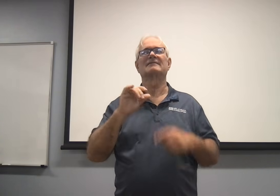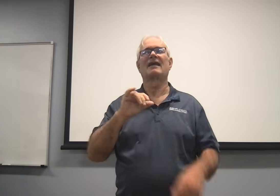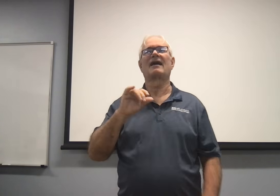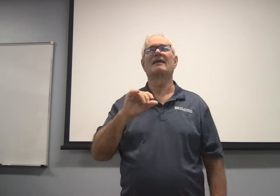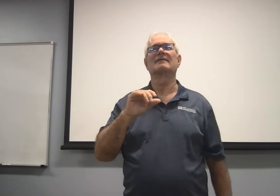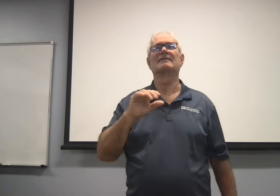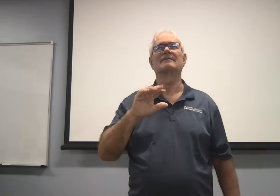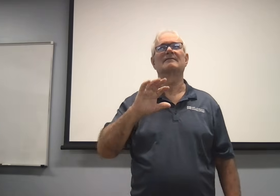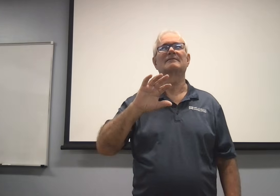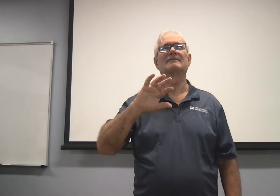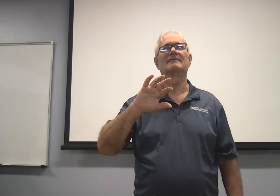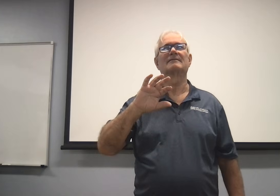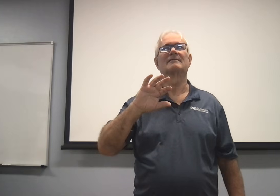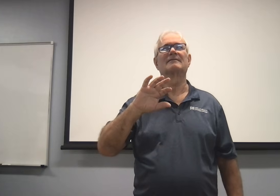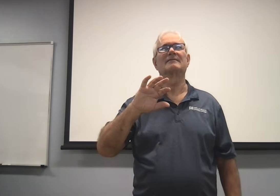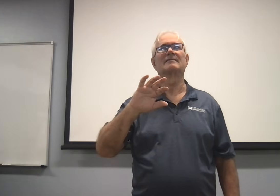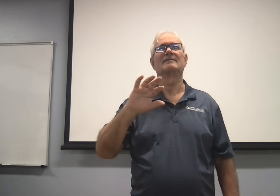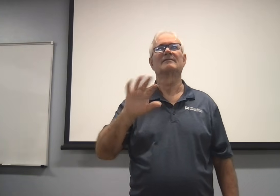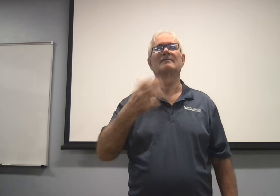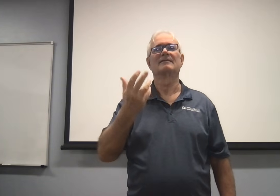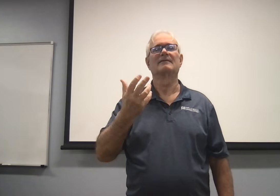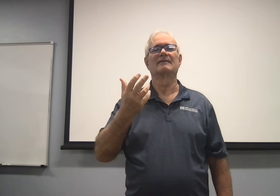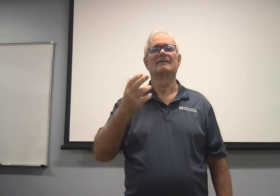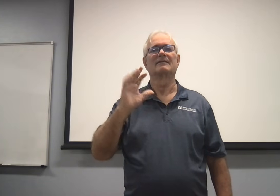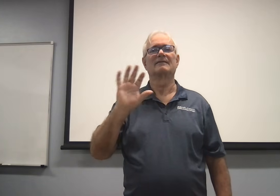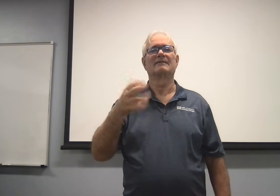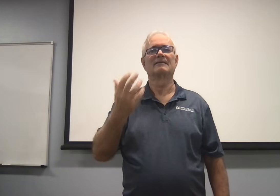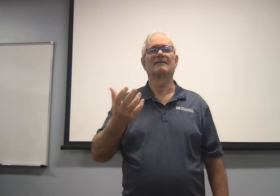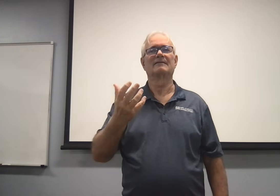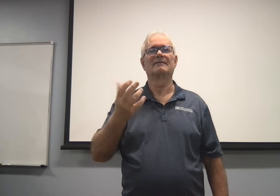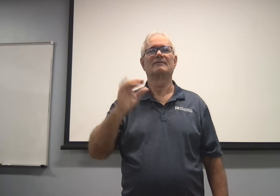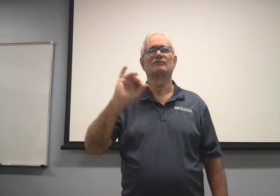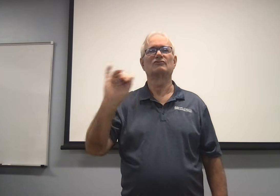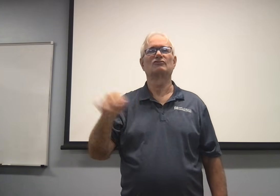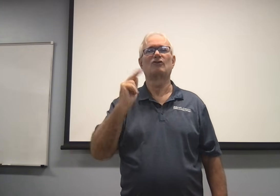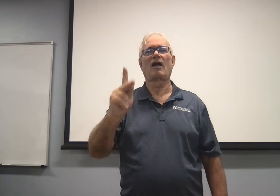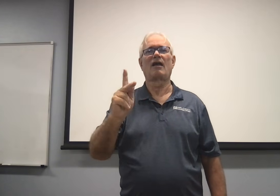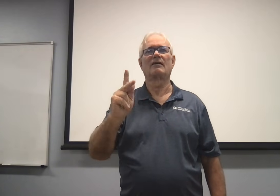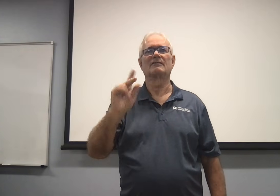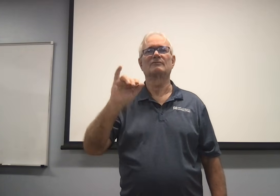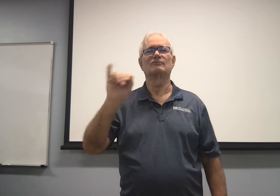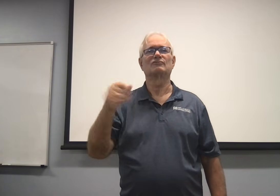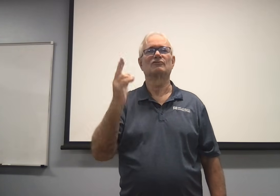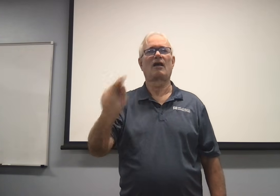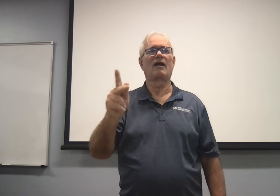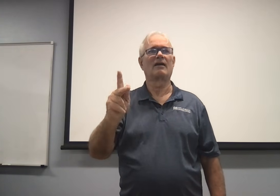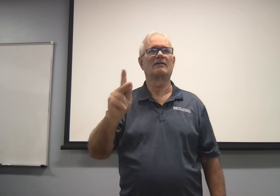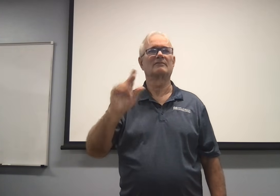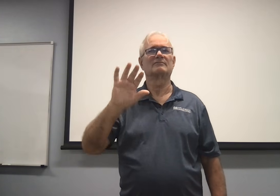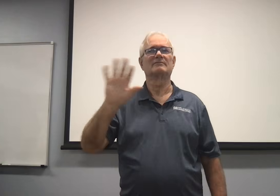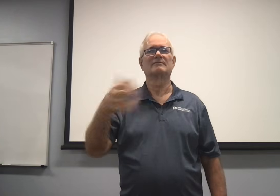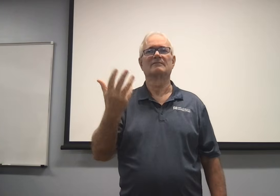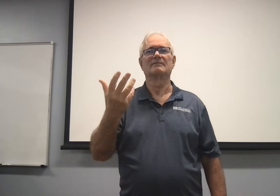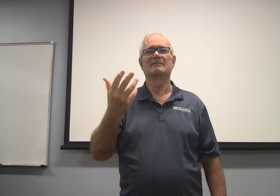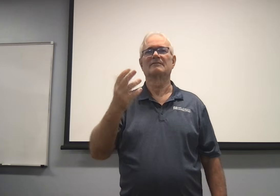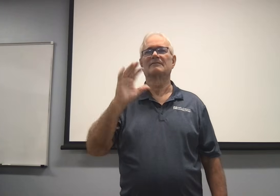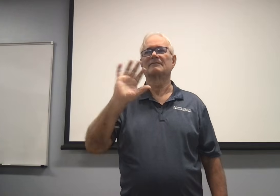HT for hurt, or the they'll flip their wrist this